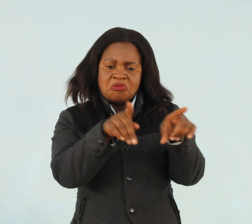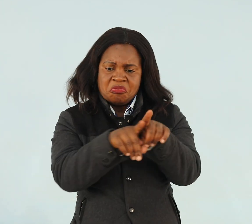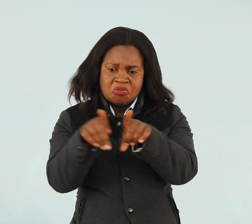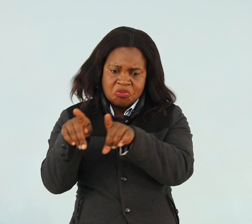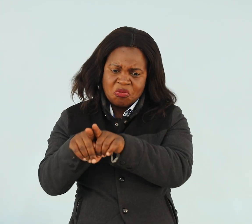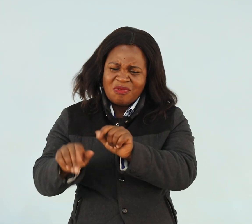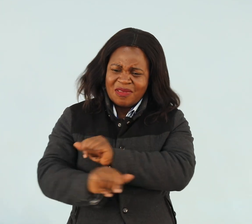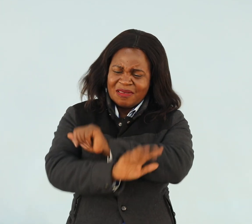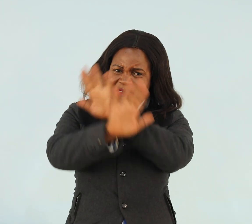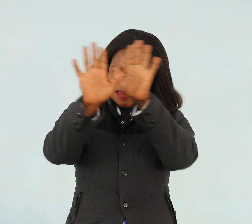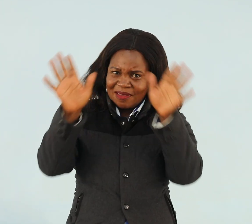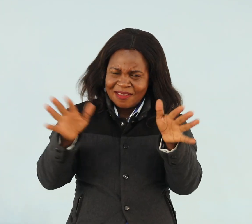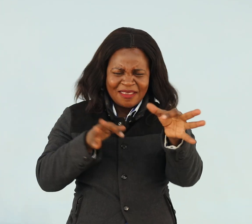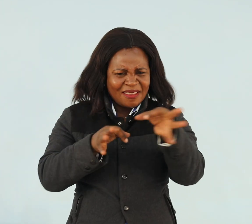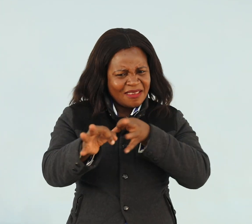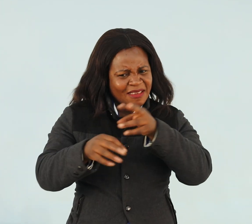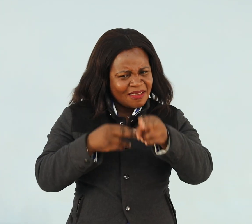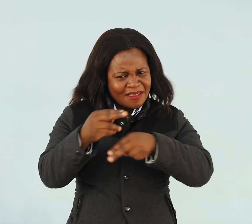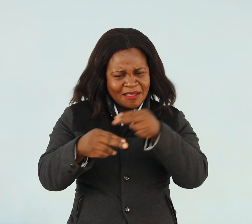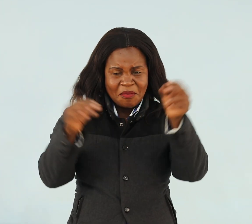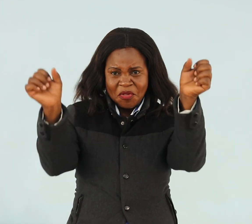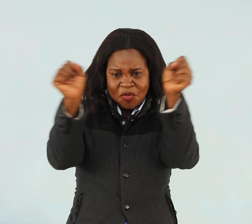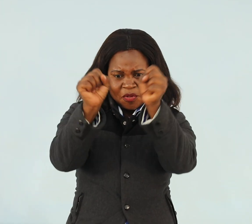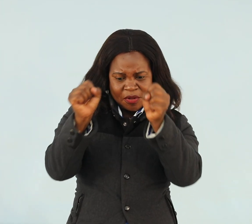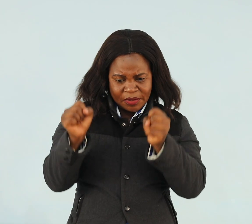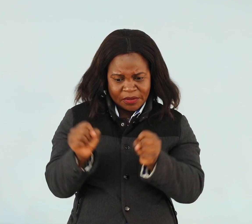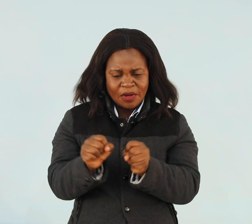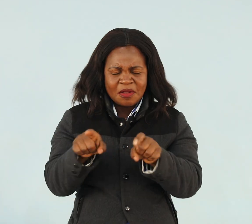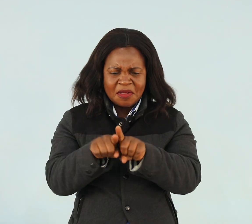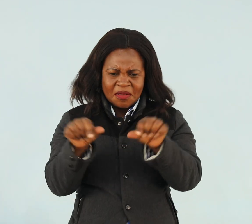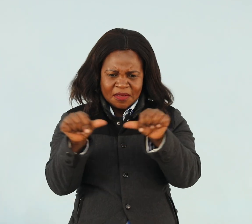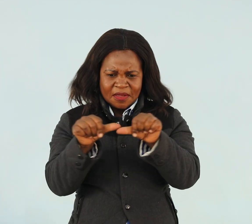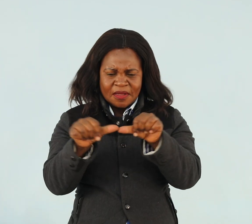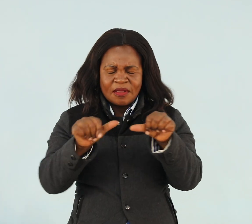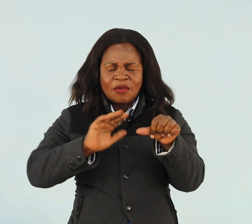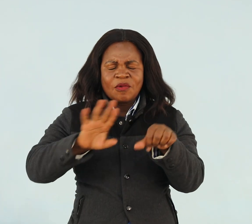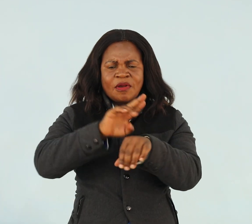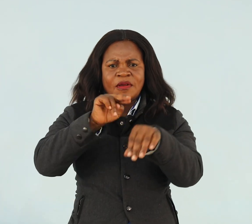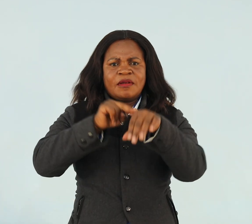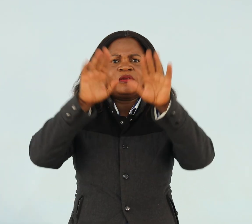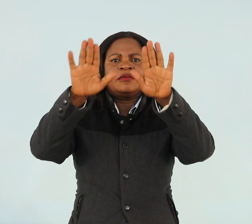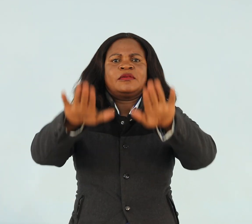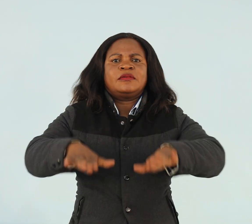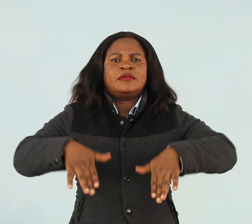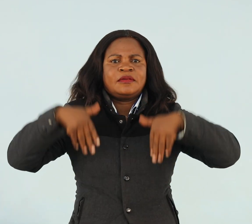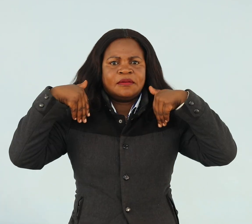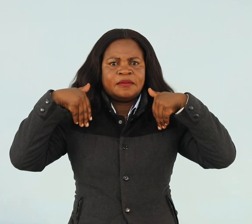clearly defining the structure and size of the National Assembly.